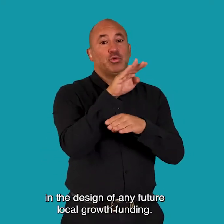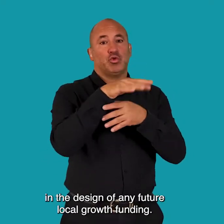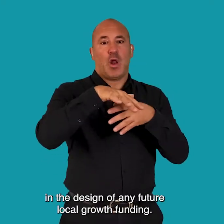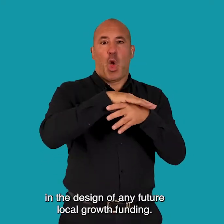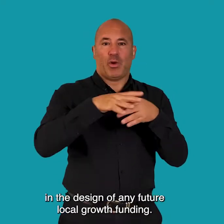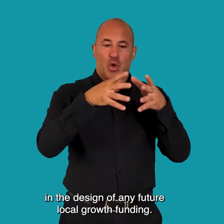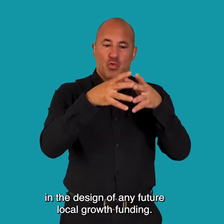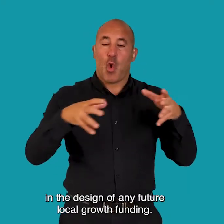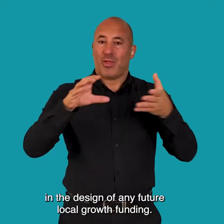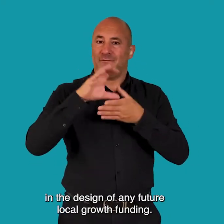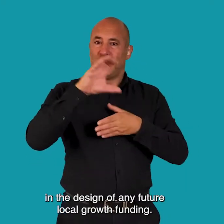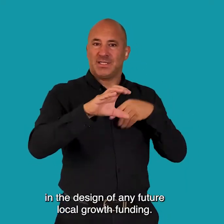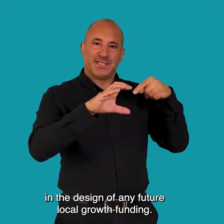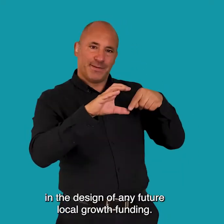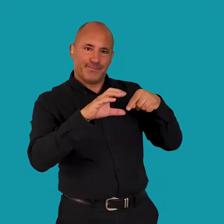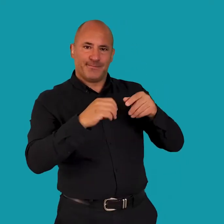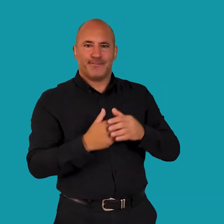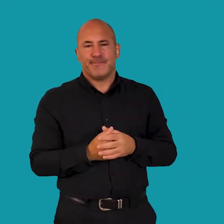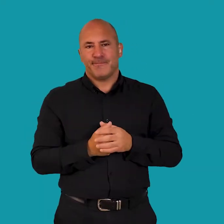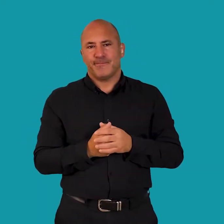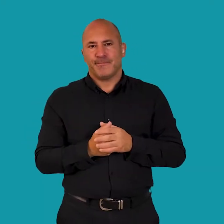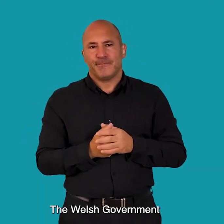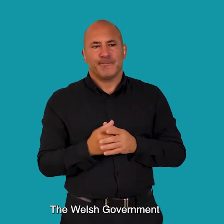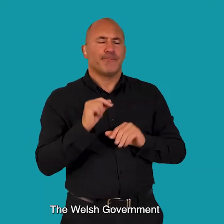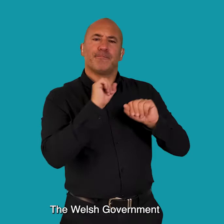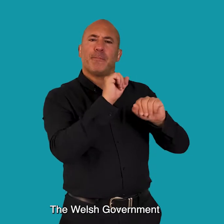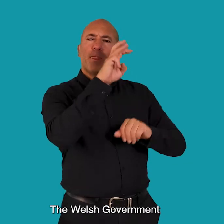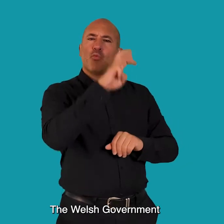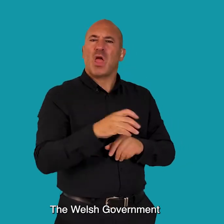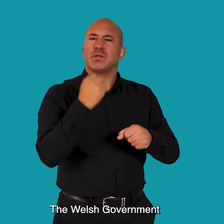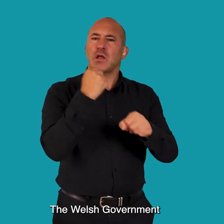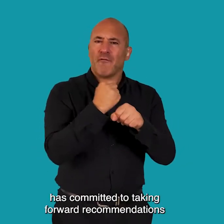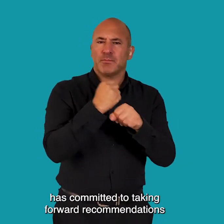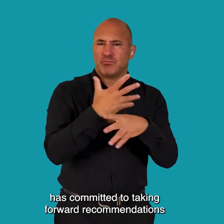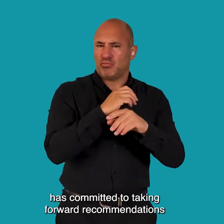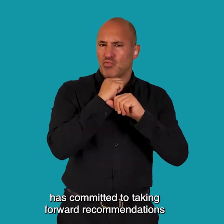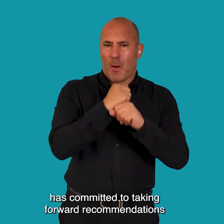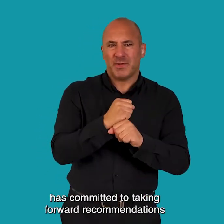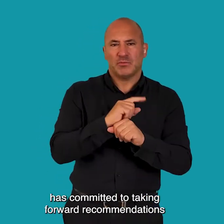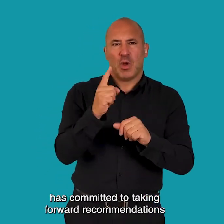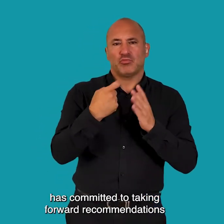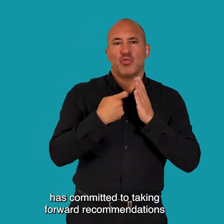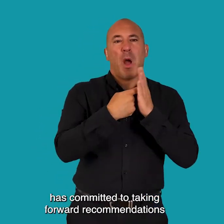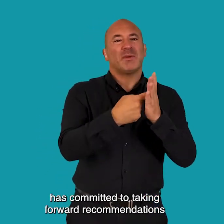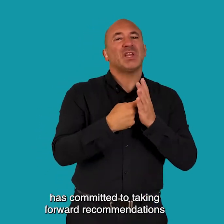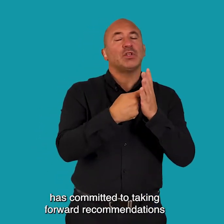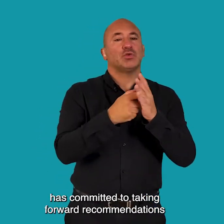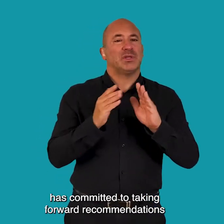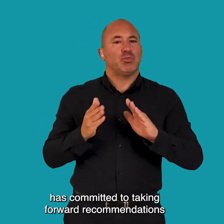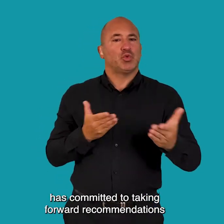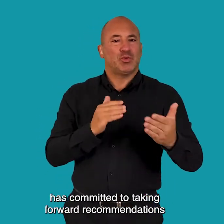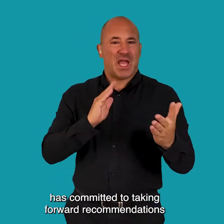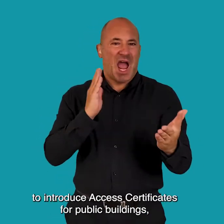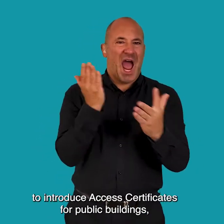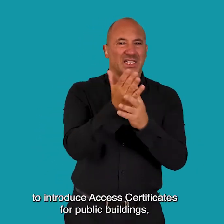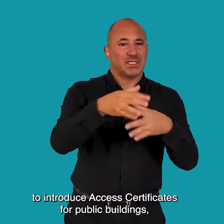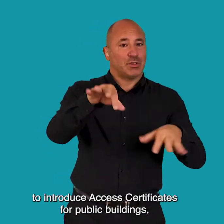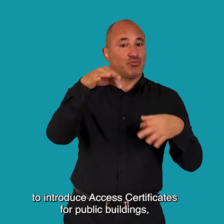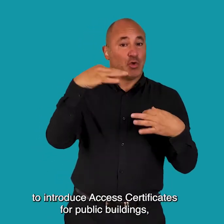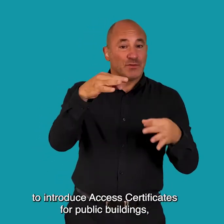future local growth funding. The Welsh Government has committed to taking forward recommendations to introduce